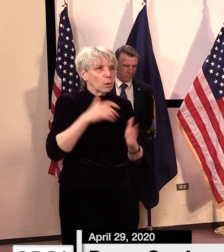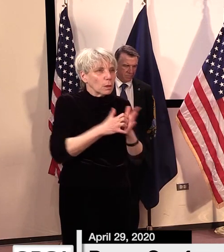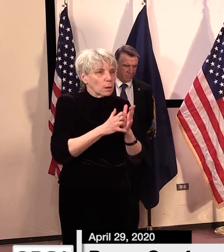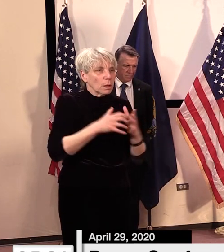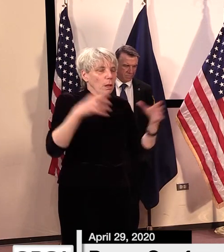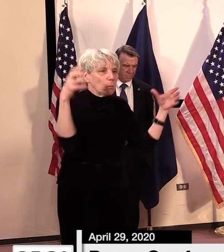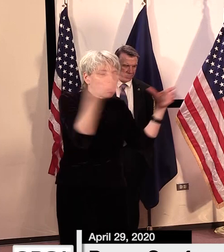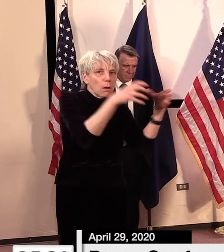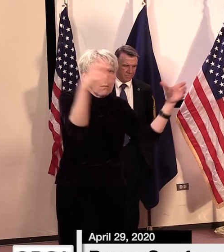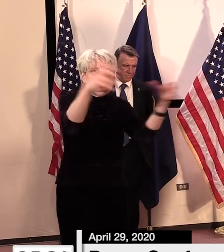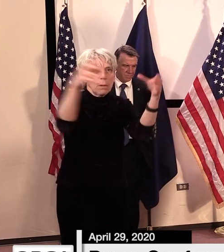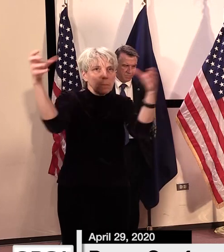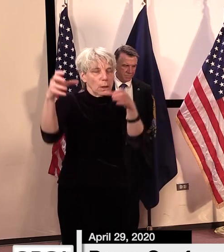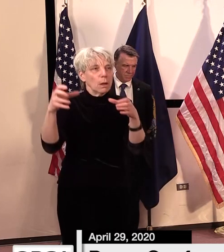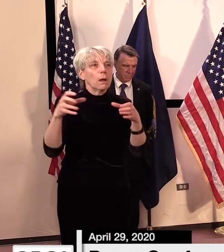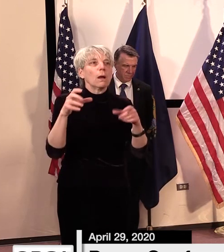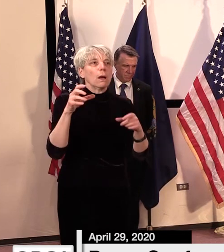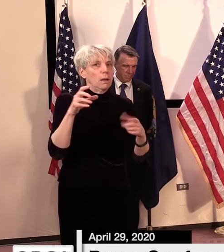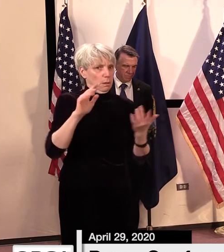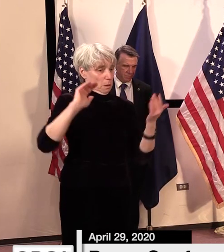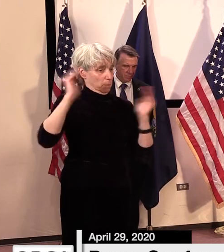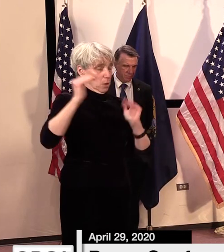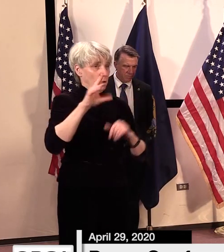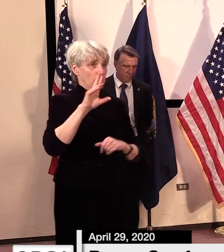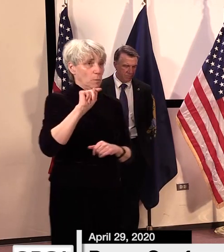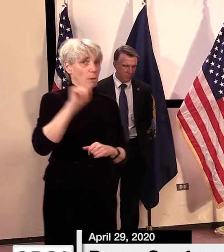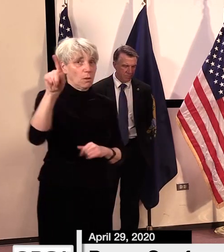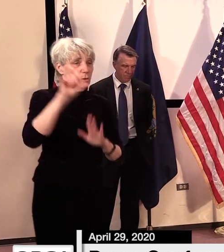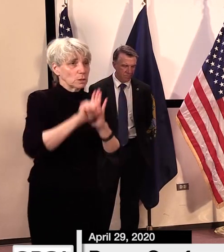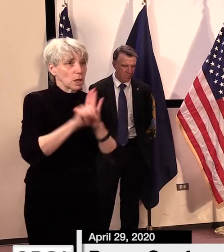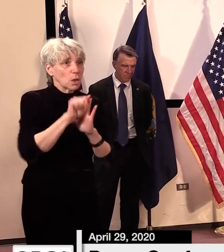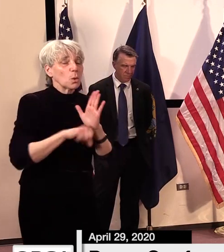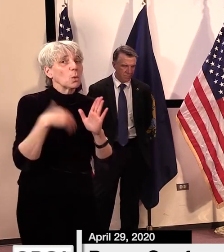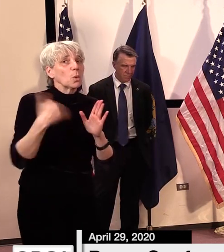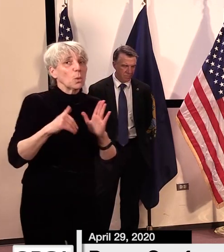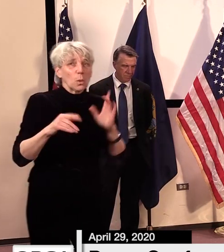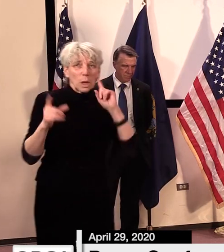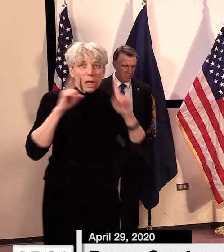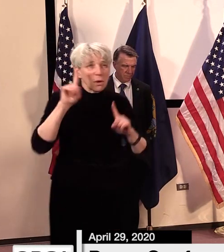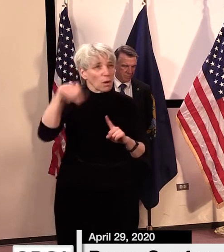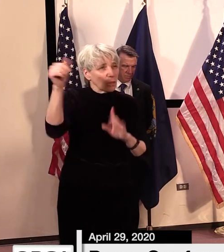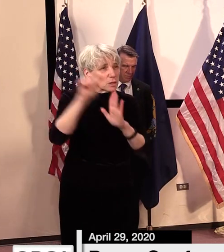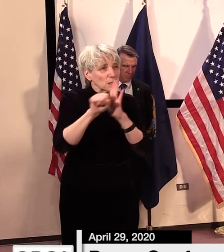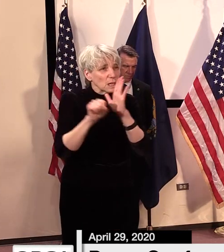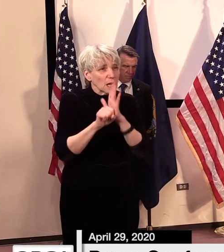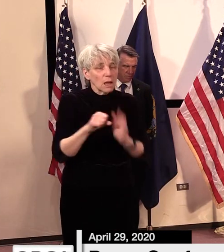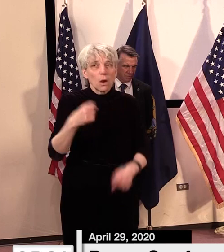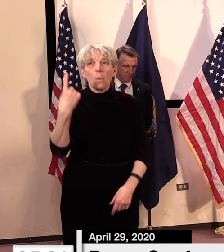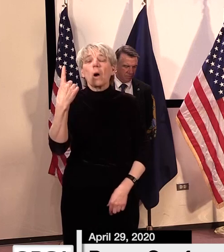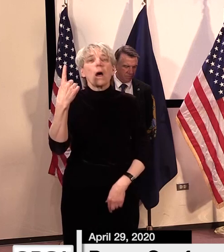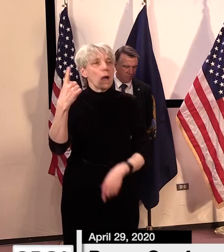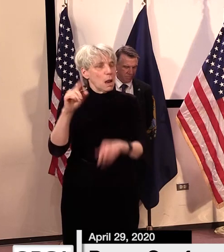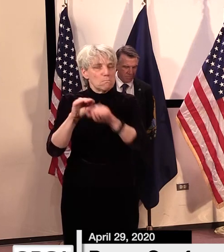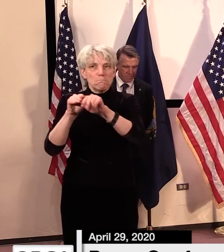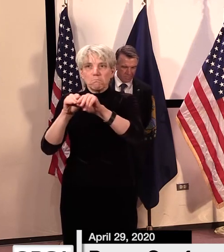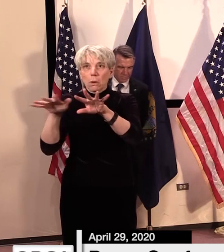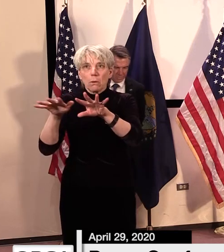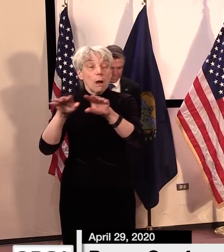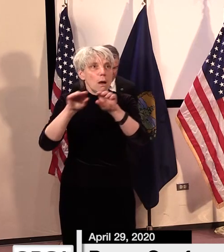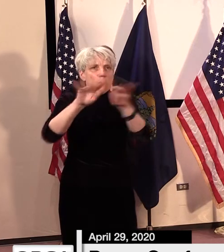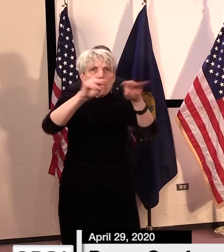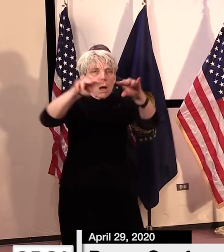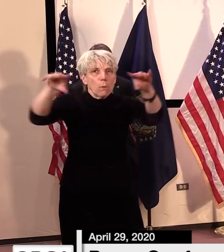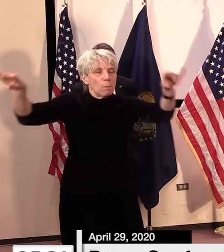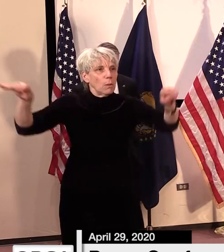that's very severely affected and prominent in the news, and then one by one, they'll have other institutions that